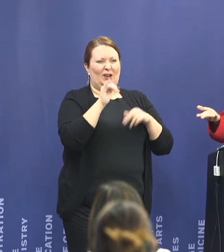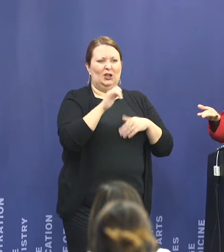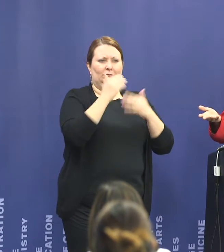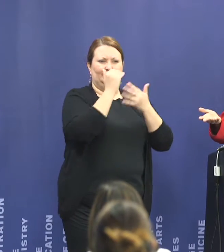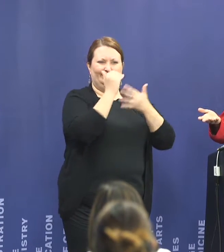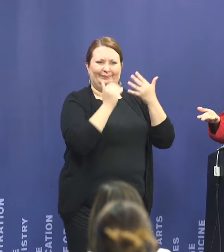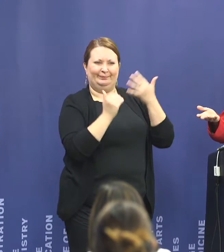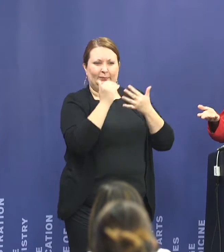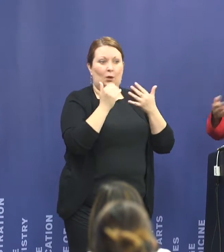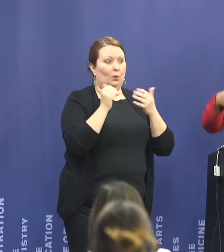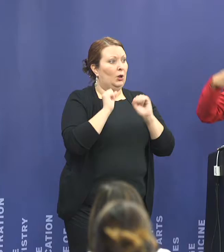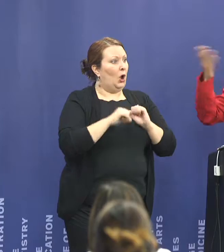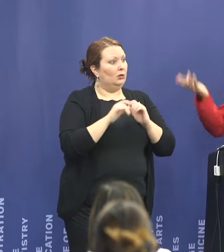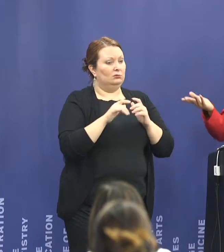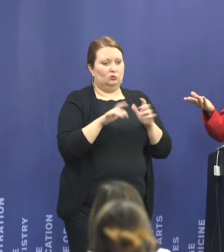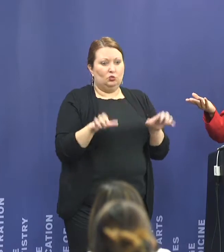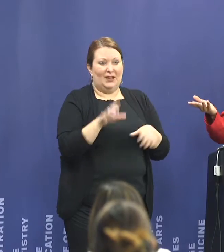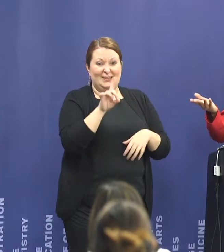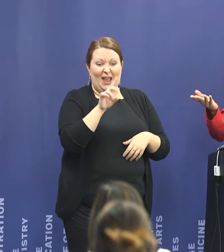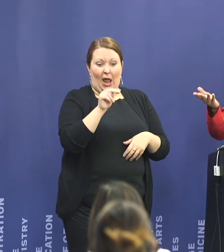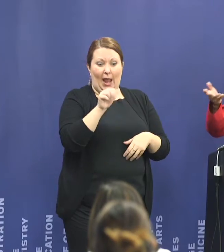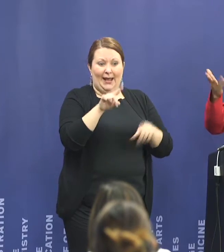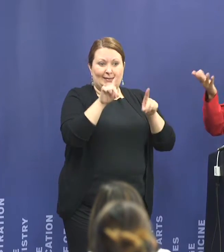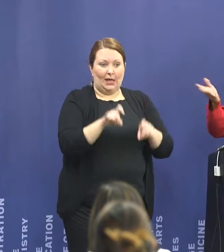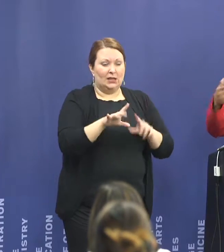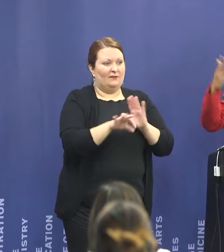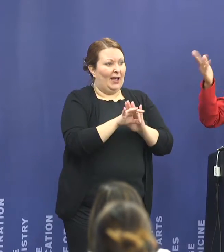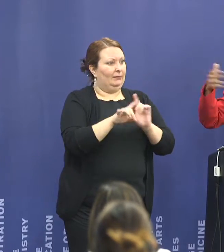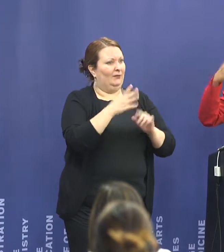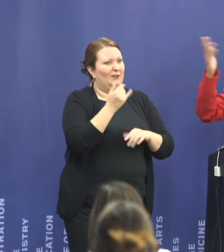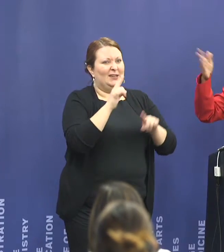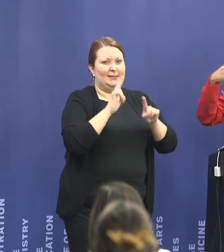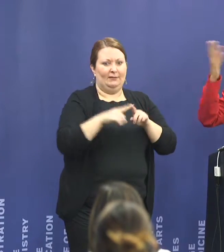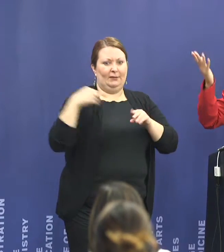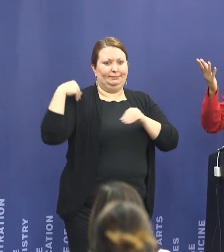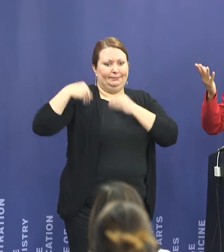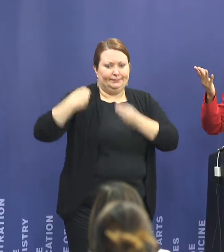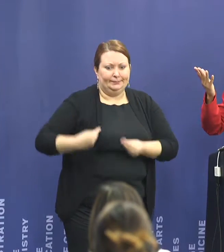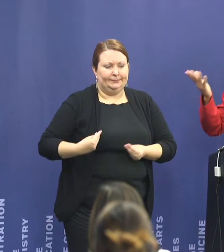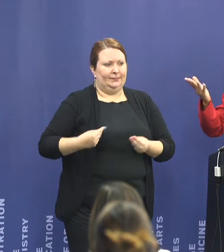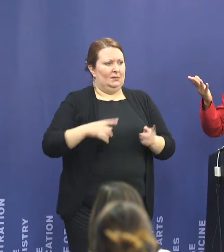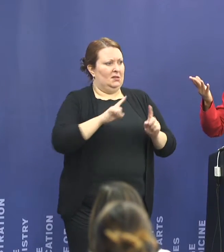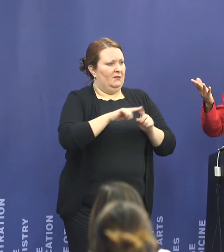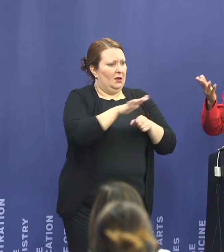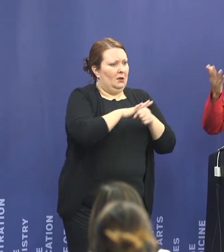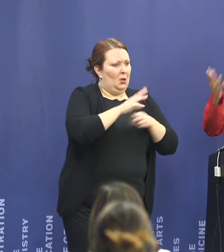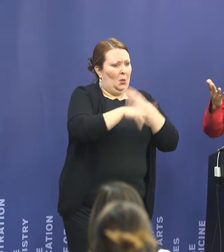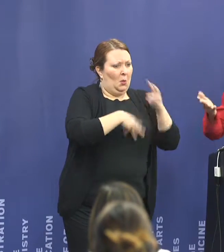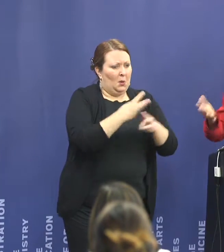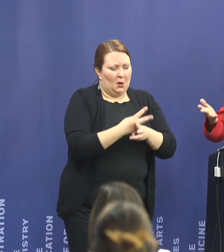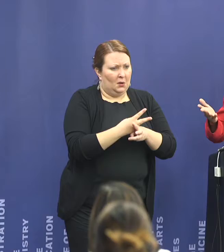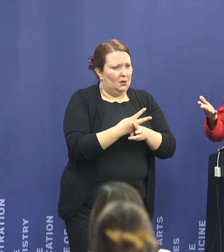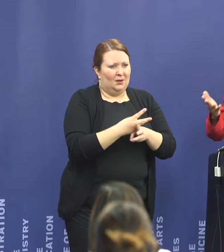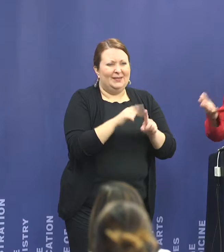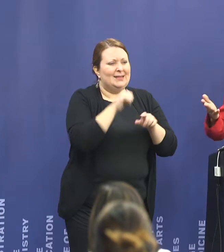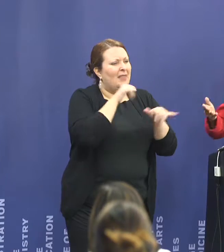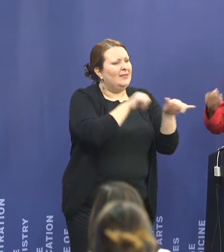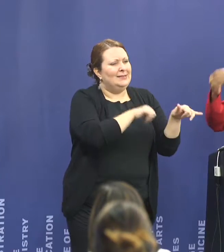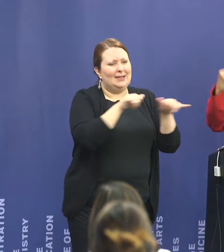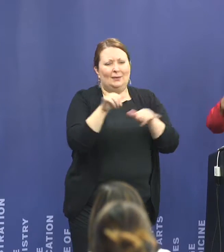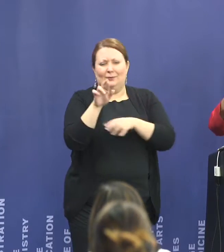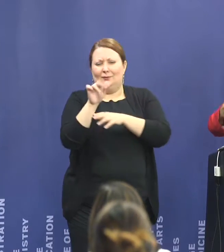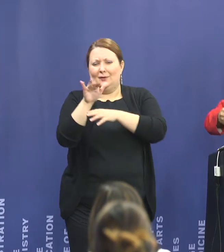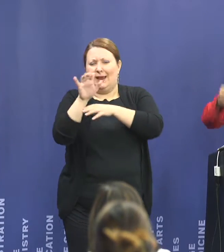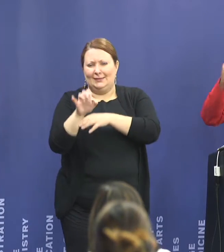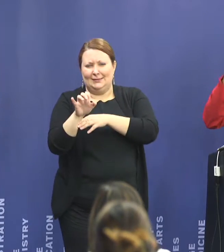We could all take a DNA test now and find we have 15 different ancestries and ancestors that were in different parts of the world. That is not the same as your